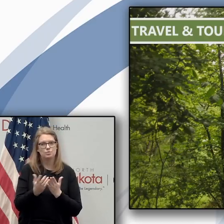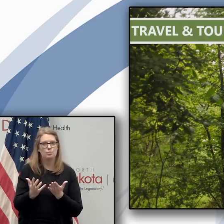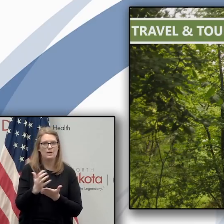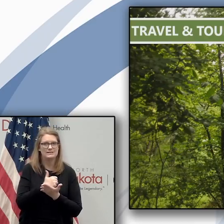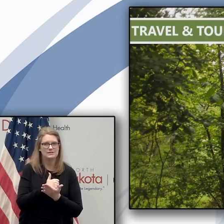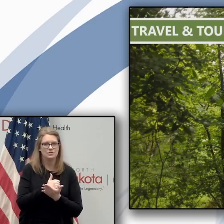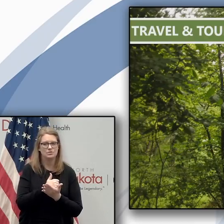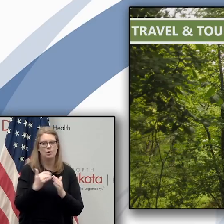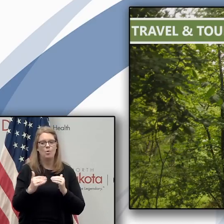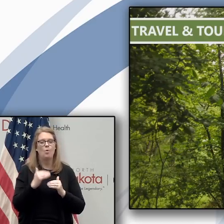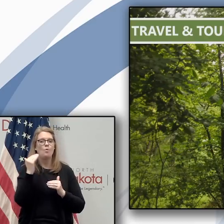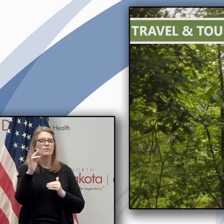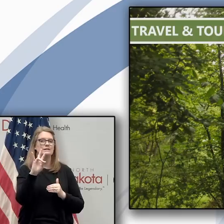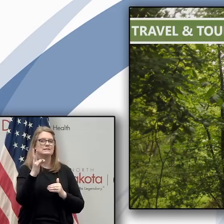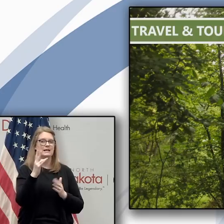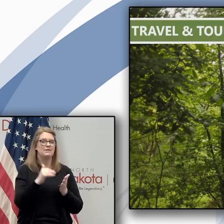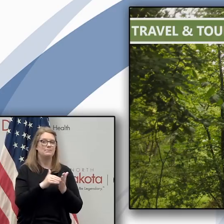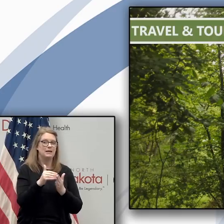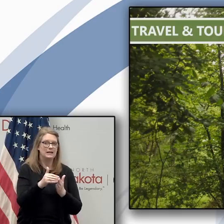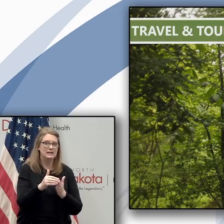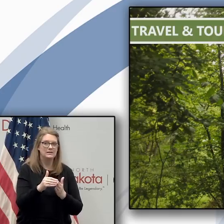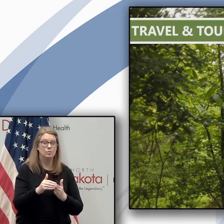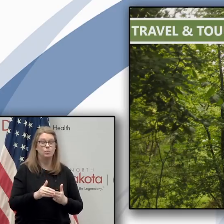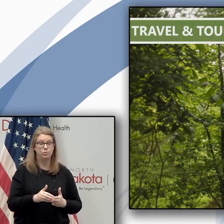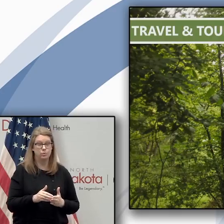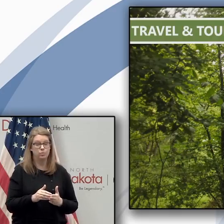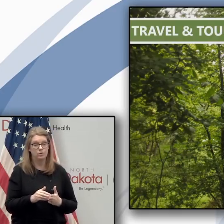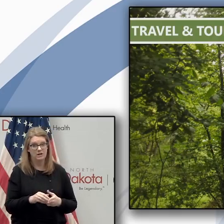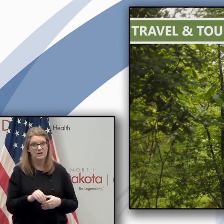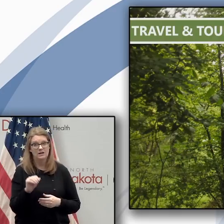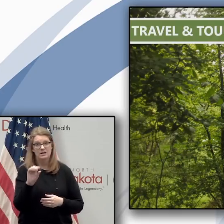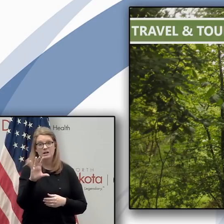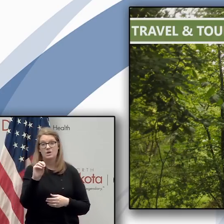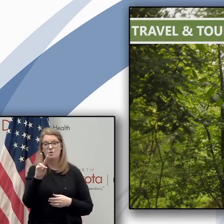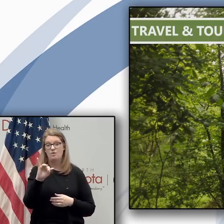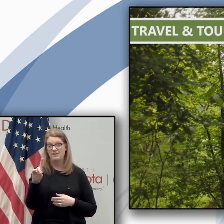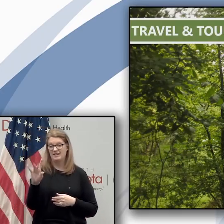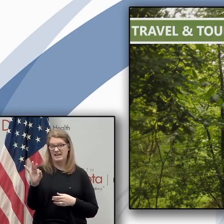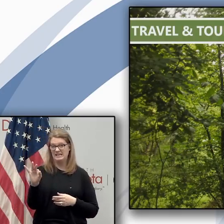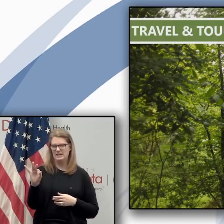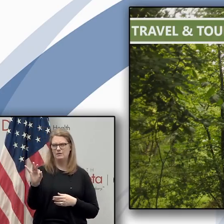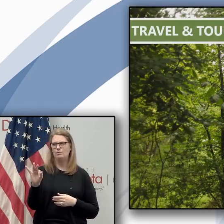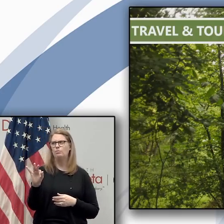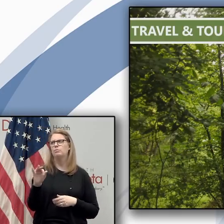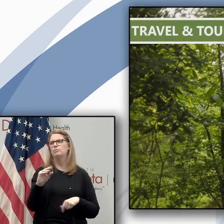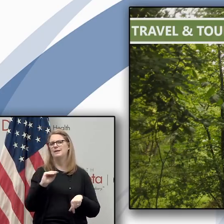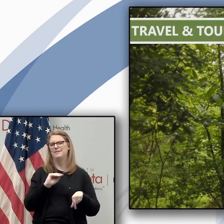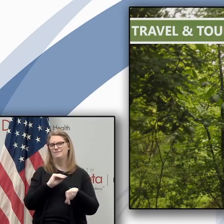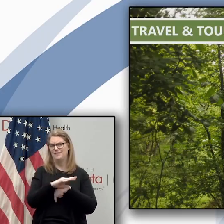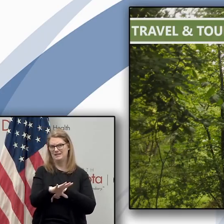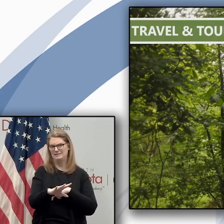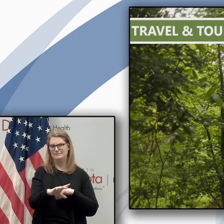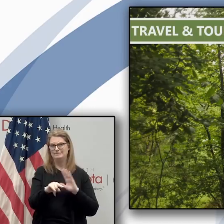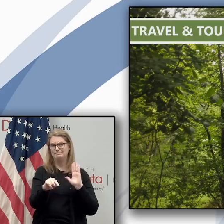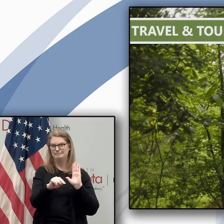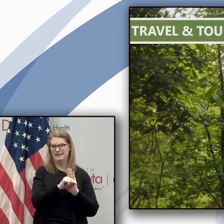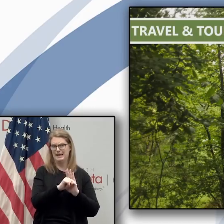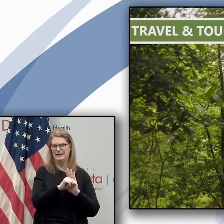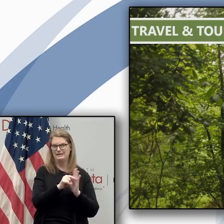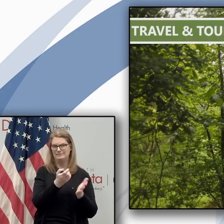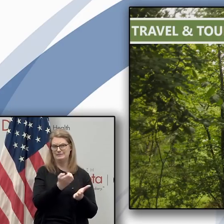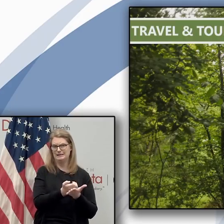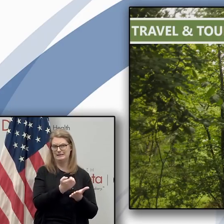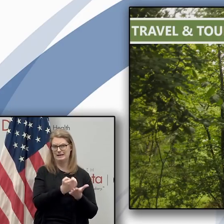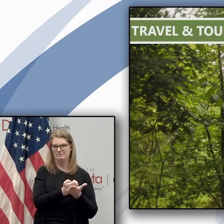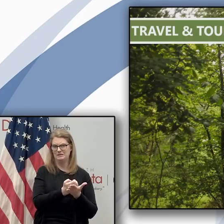visits, over $7 million. So COVID-19 has, of course, affected the downturn of